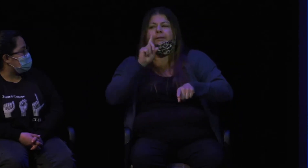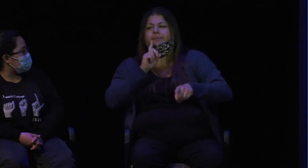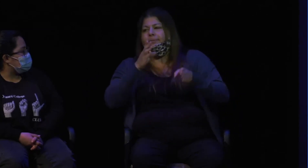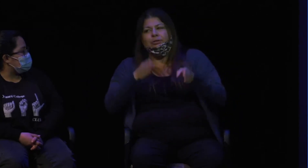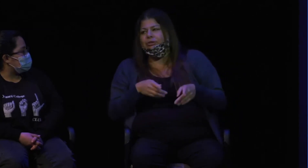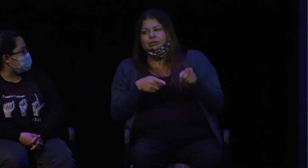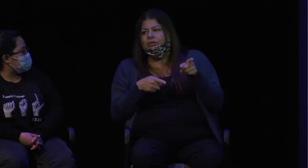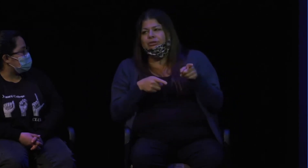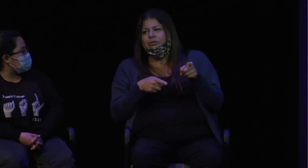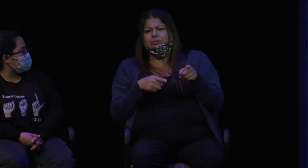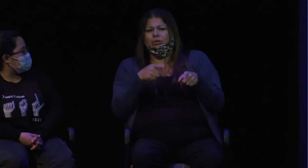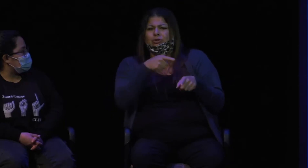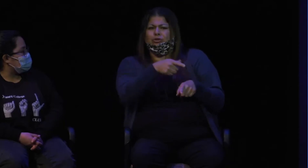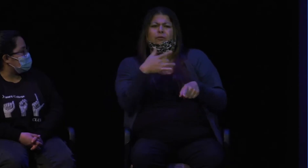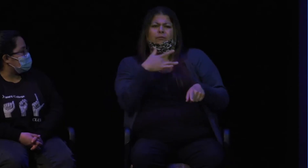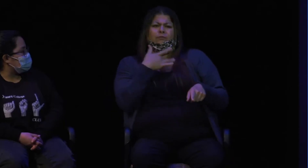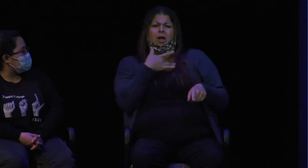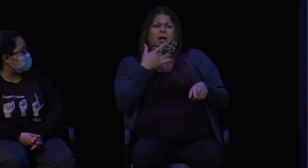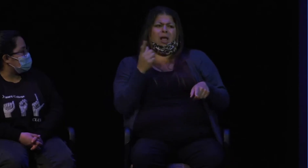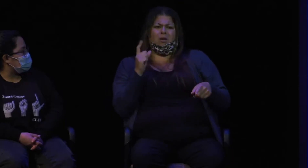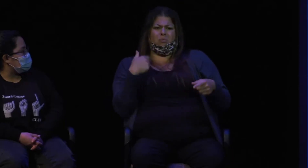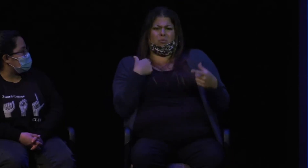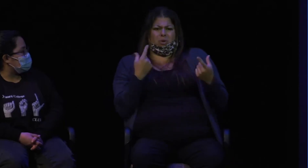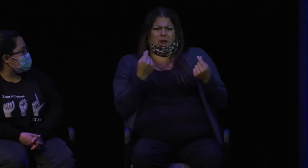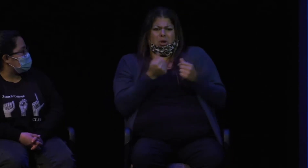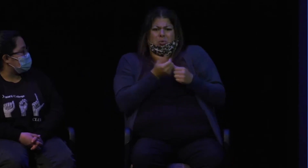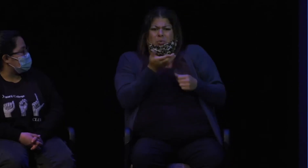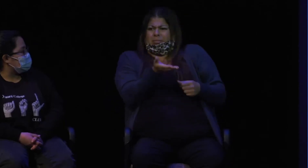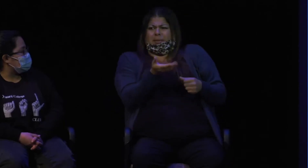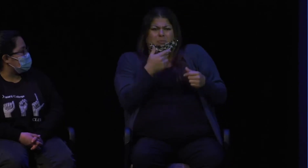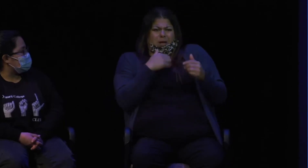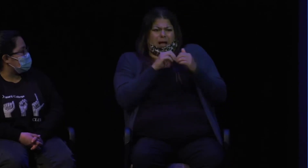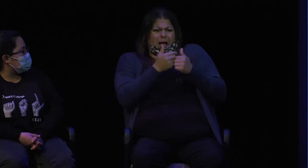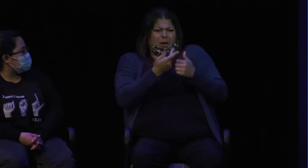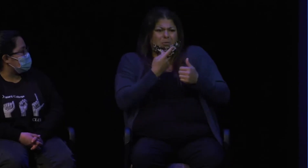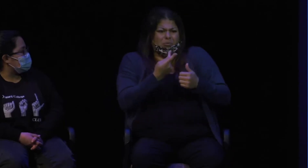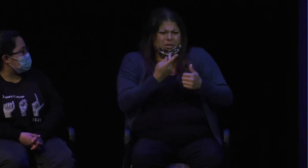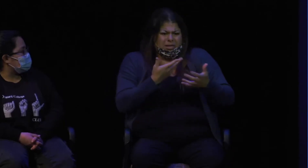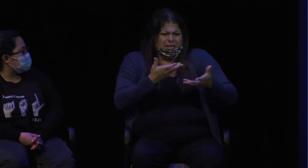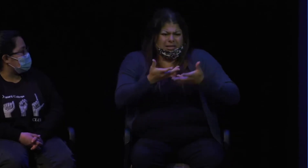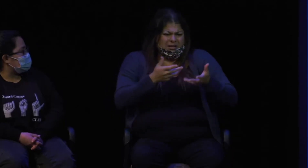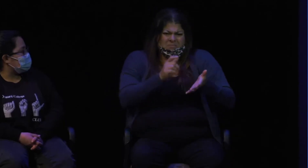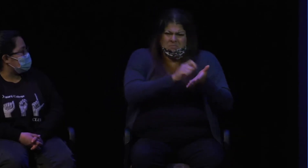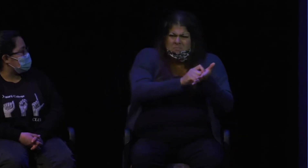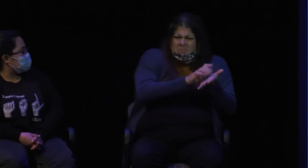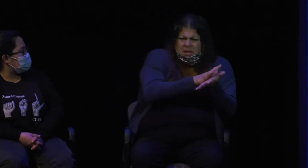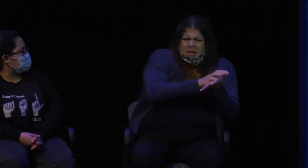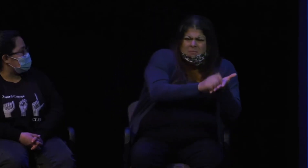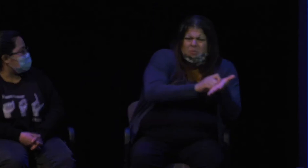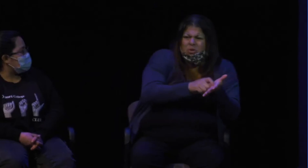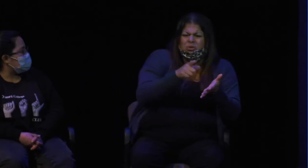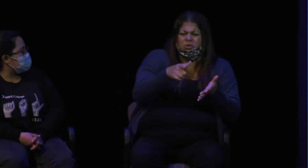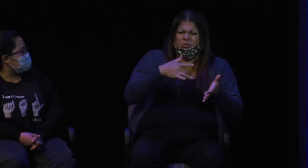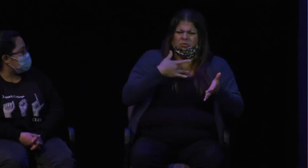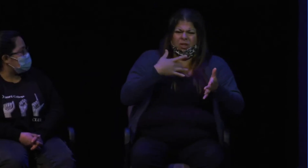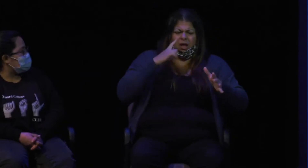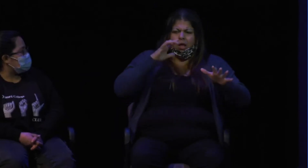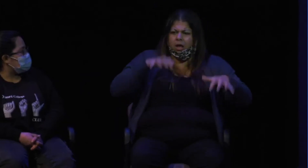hearing person, not a hard of hearing or a deaf person. And that